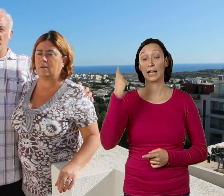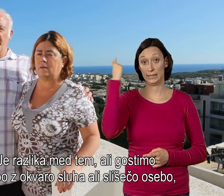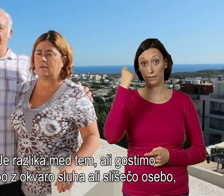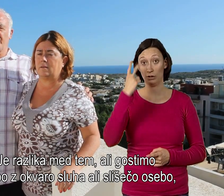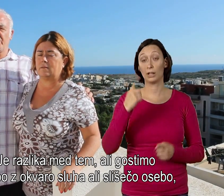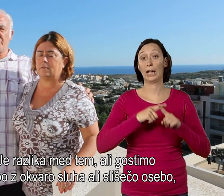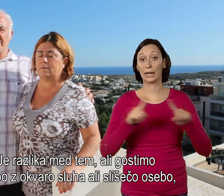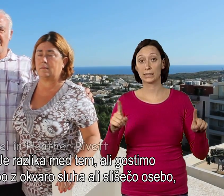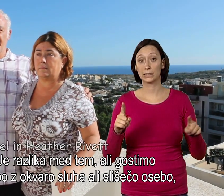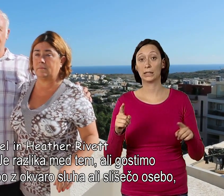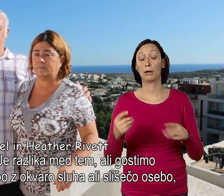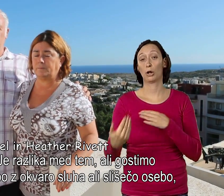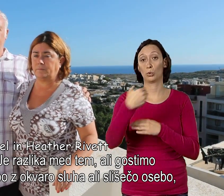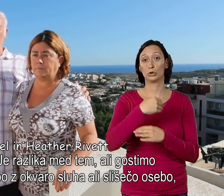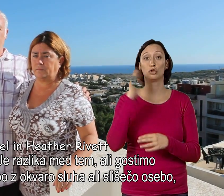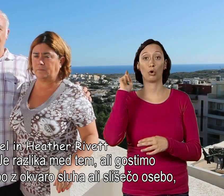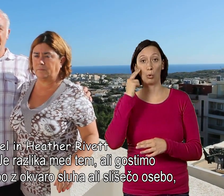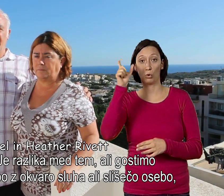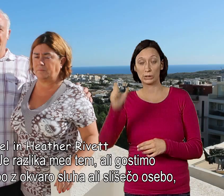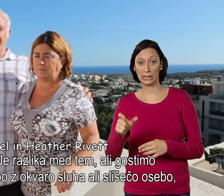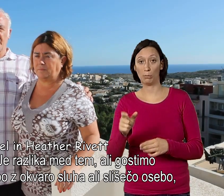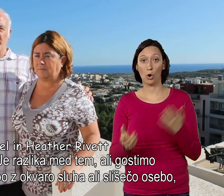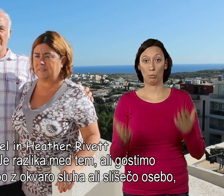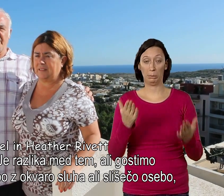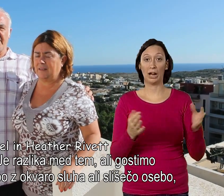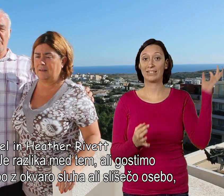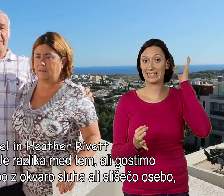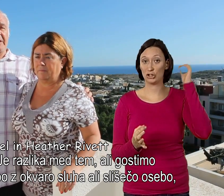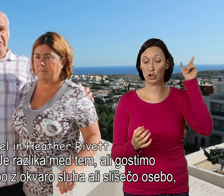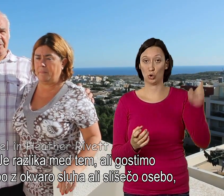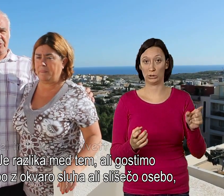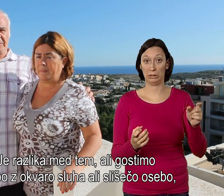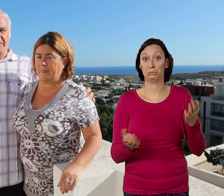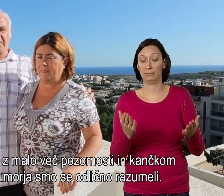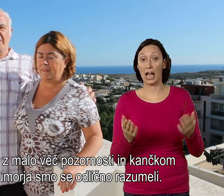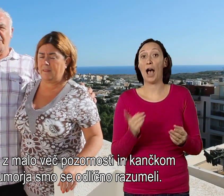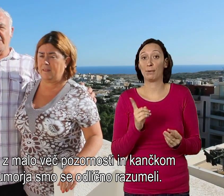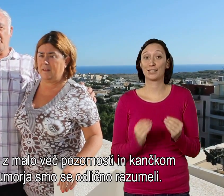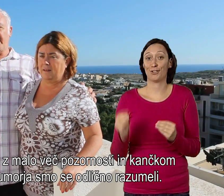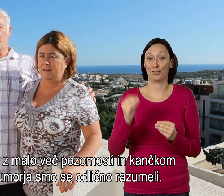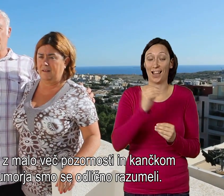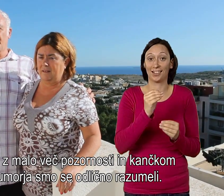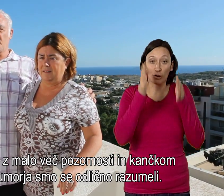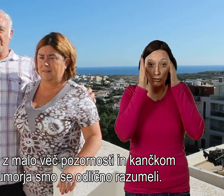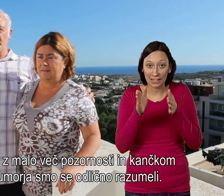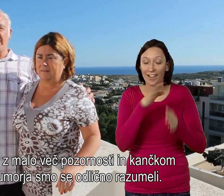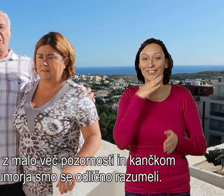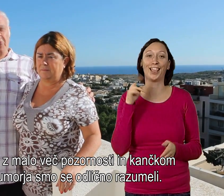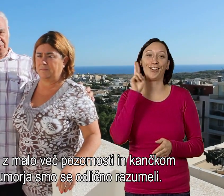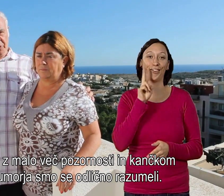Naturally, there are certain differences between hosting a deaf person when compared with a hearing person, but with extra concentration and a lot of good